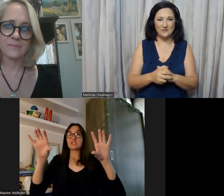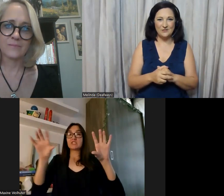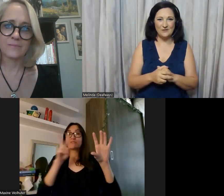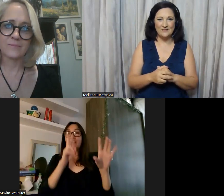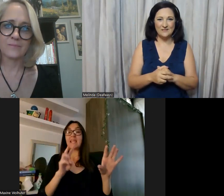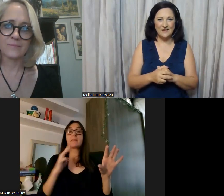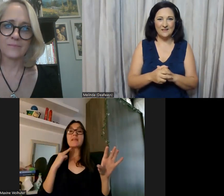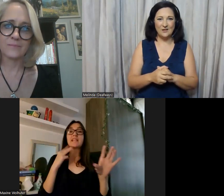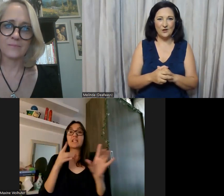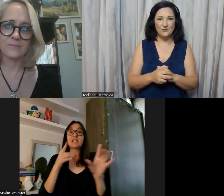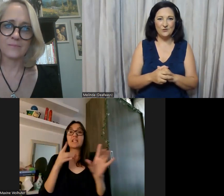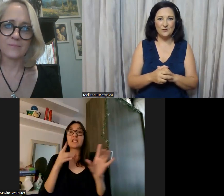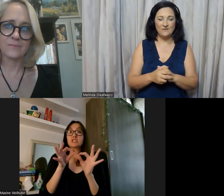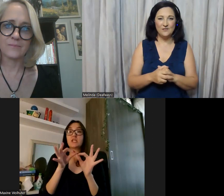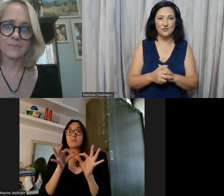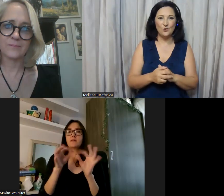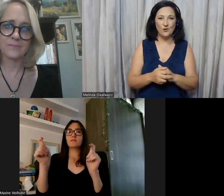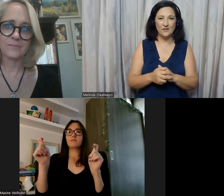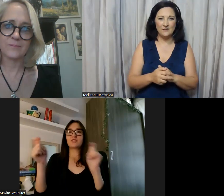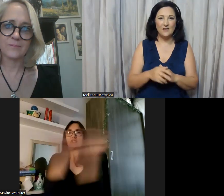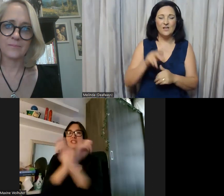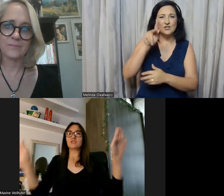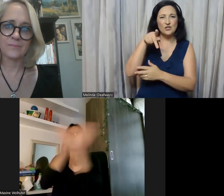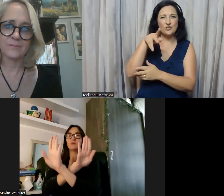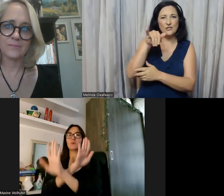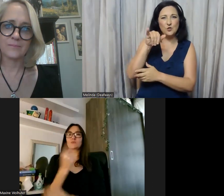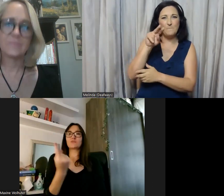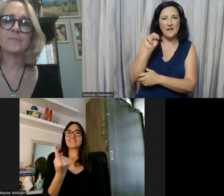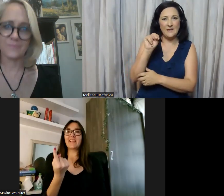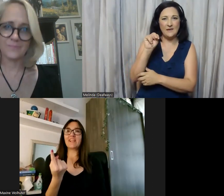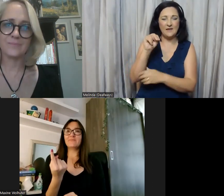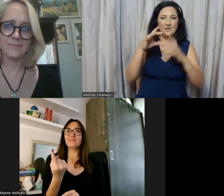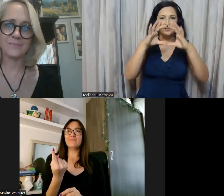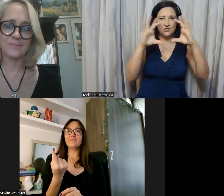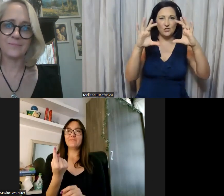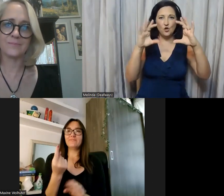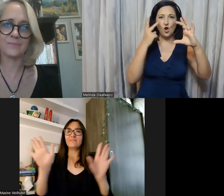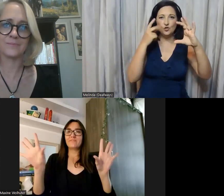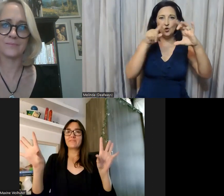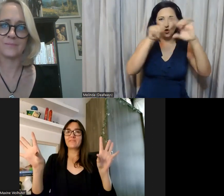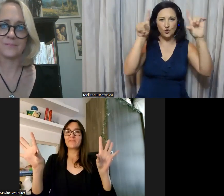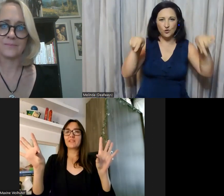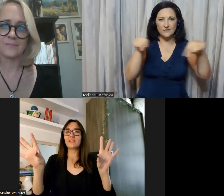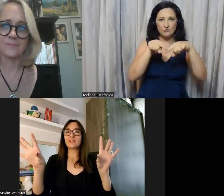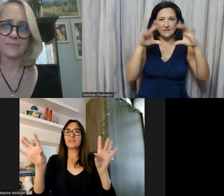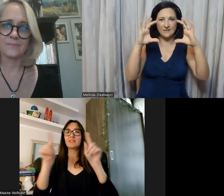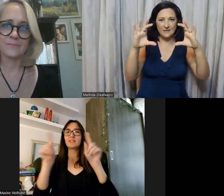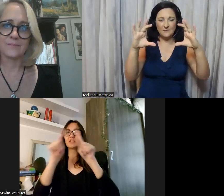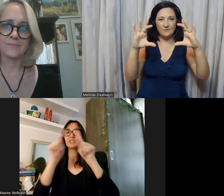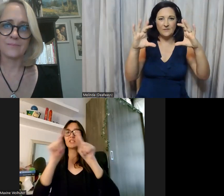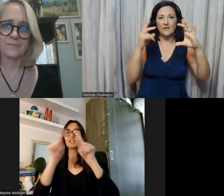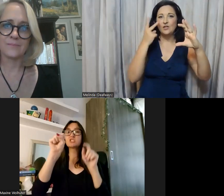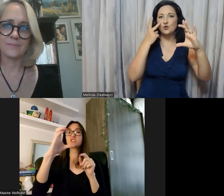Because of the screens, they go to whoever is talking. So you need to pin. Just look on your